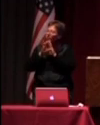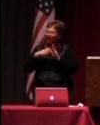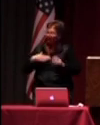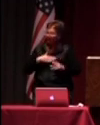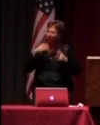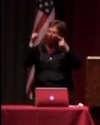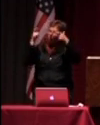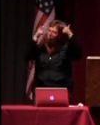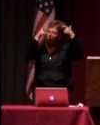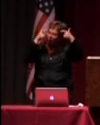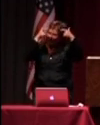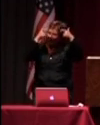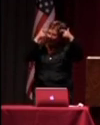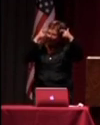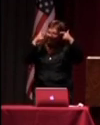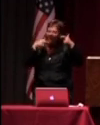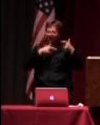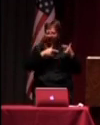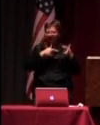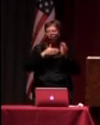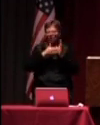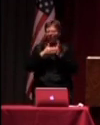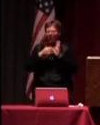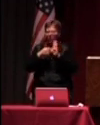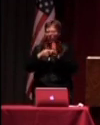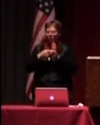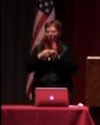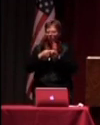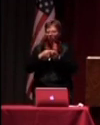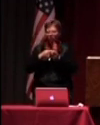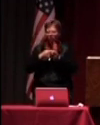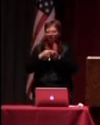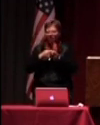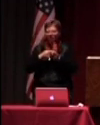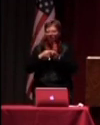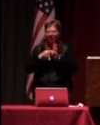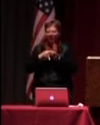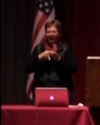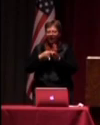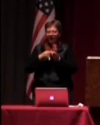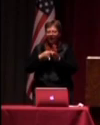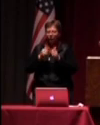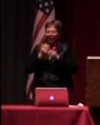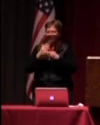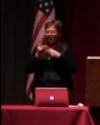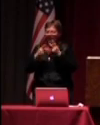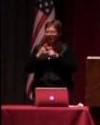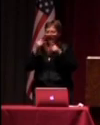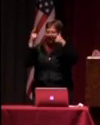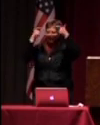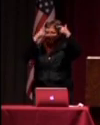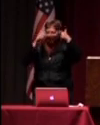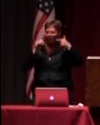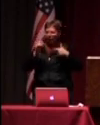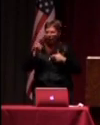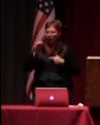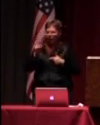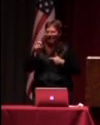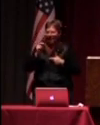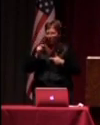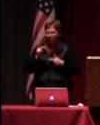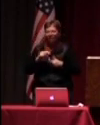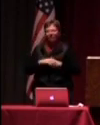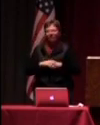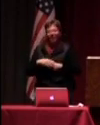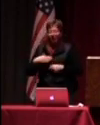being crowned with laurels, that he was so often depicted as having this other sort of coronation. The Napoleonic regime privileged